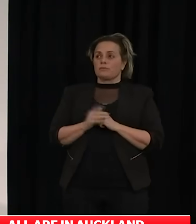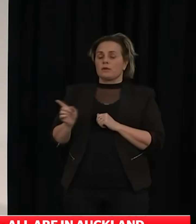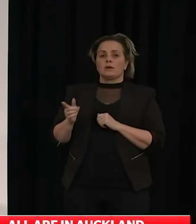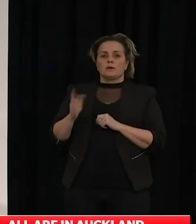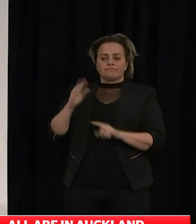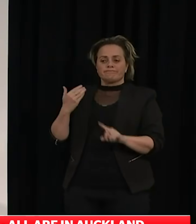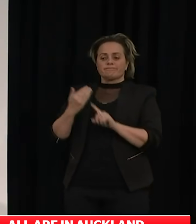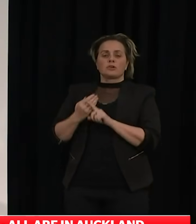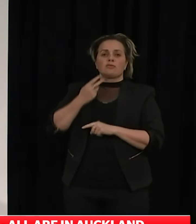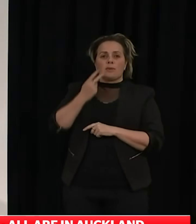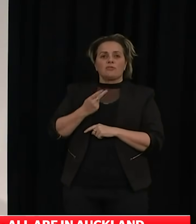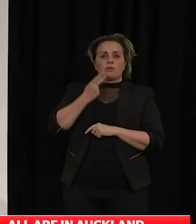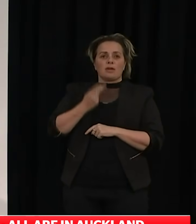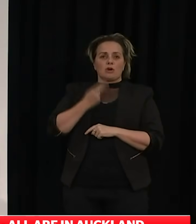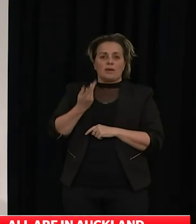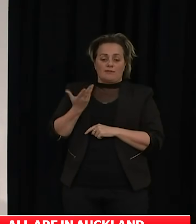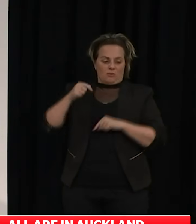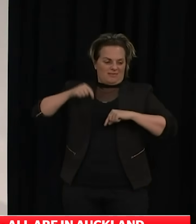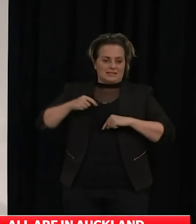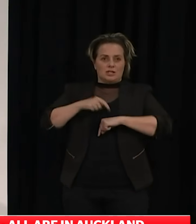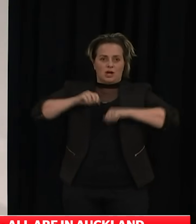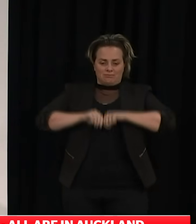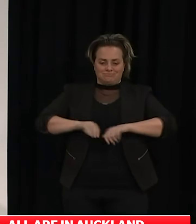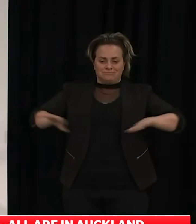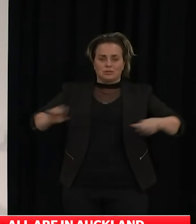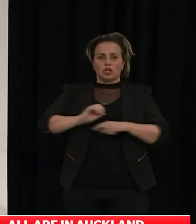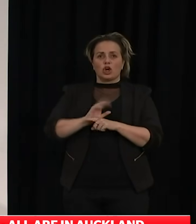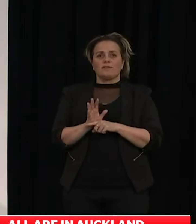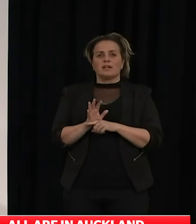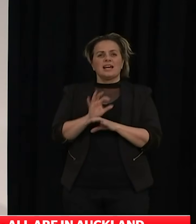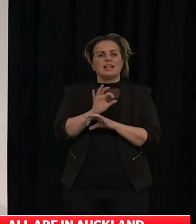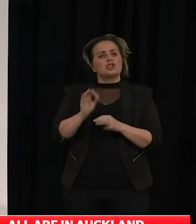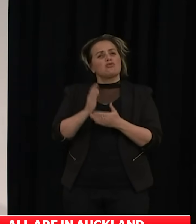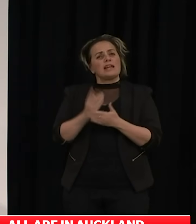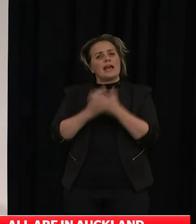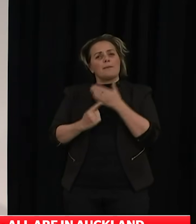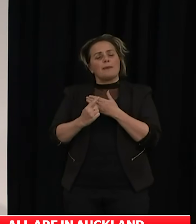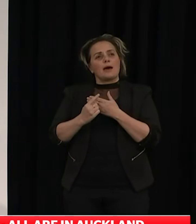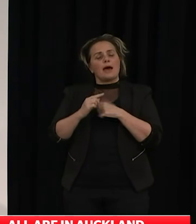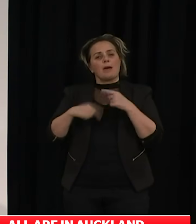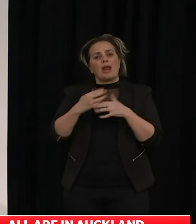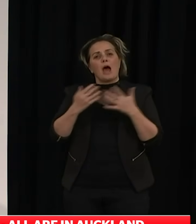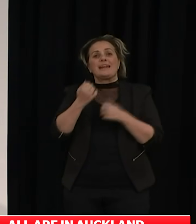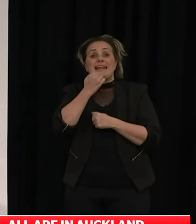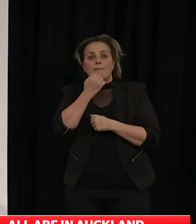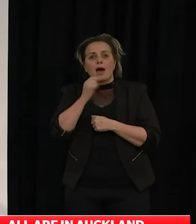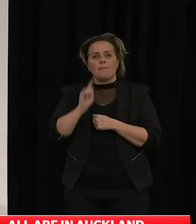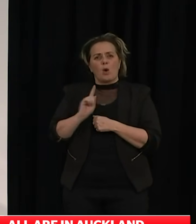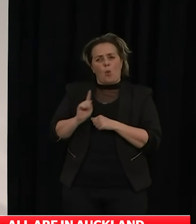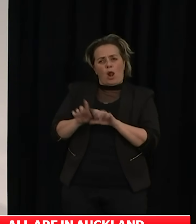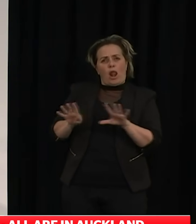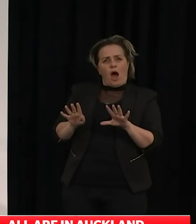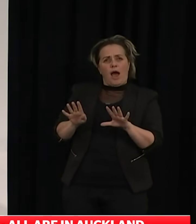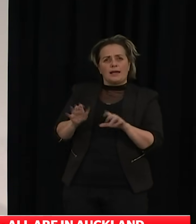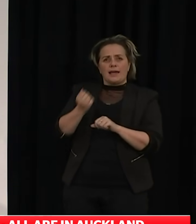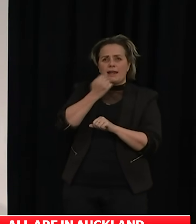right from the beginning of this outbreak, and as it, with every other outbreak we've dealt with, it's not so much the number of cases, but the nature and characteristics of the cases that